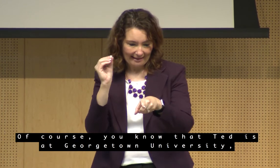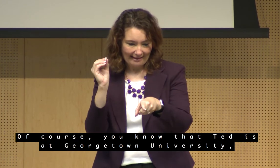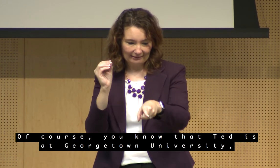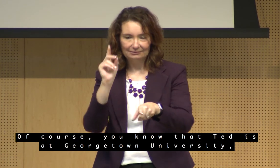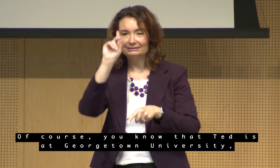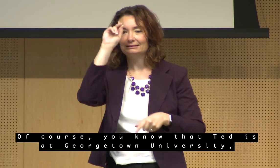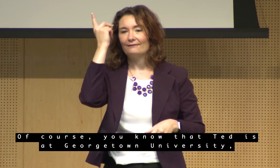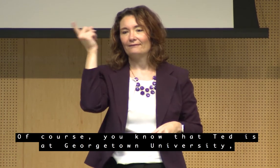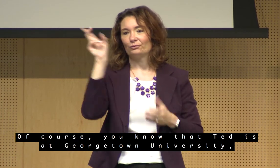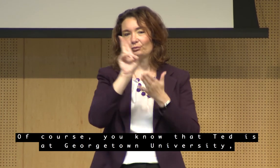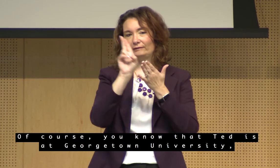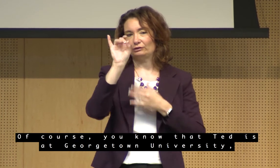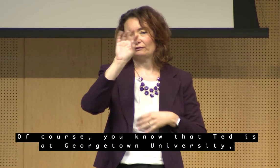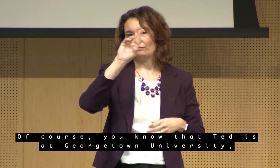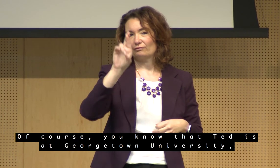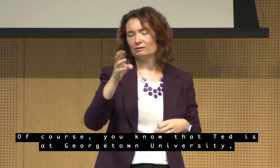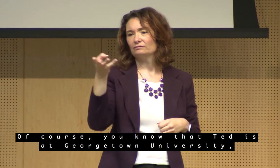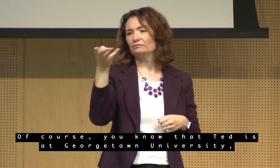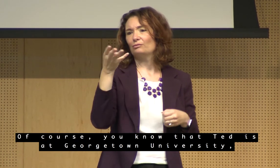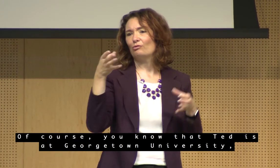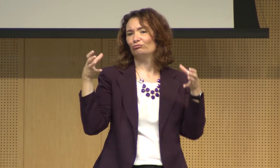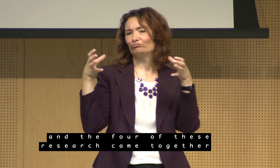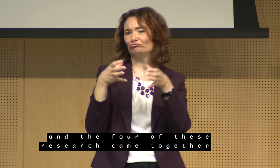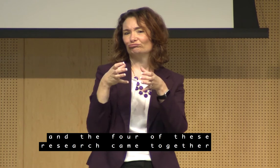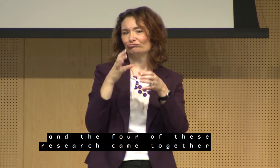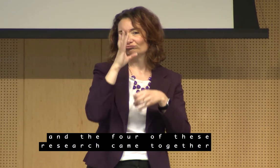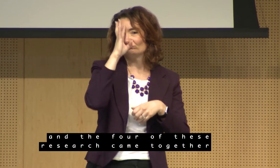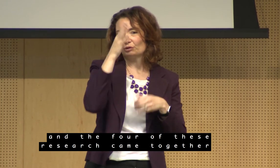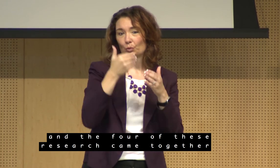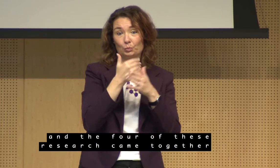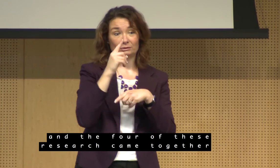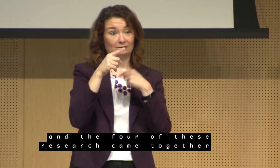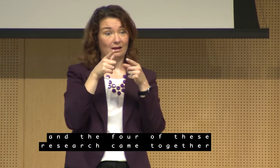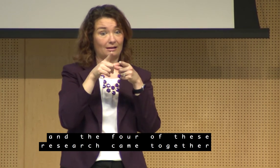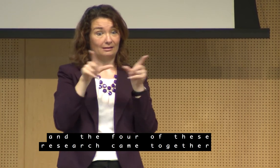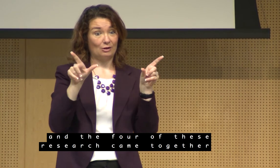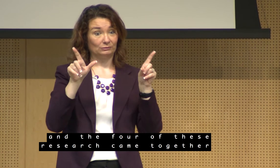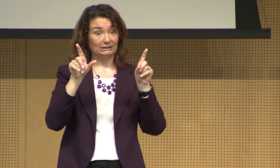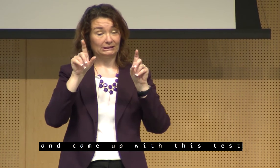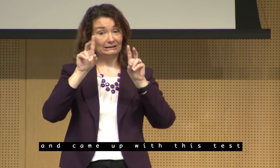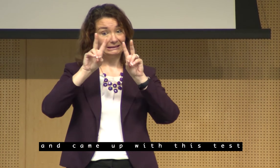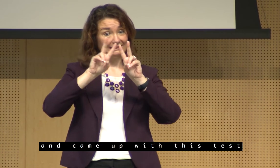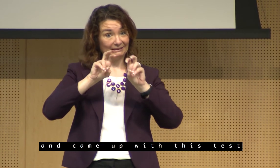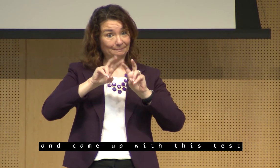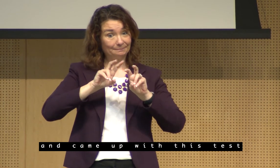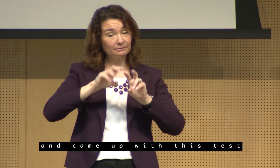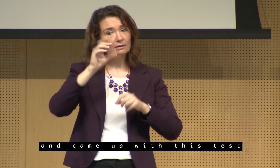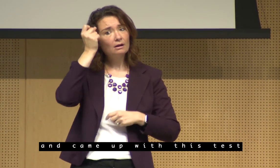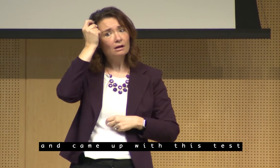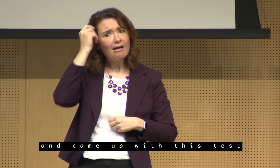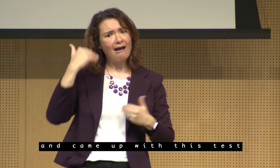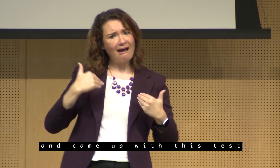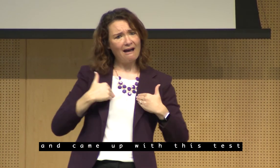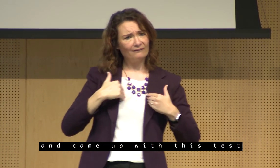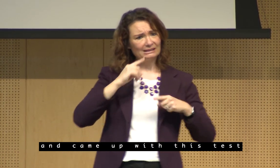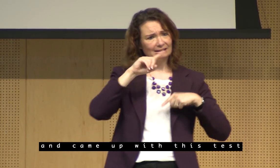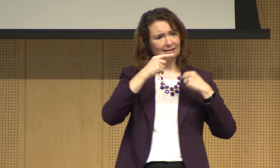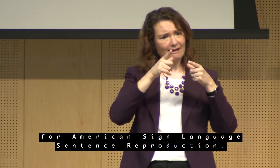at Georgetown University, and the four of these research came together and came up with this test for American Sign